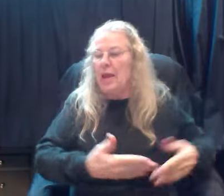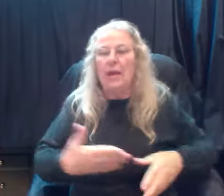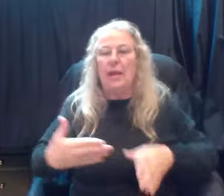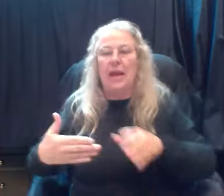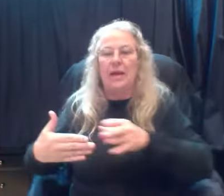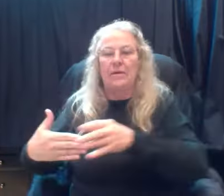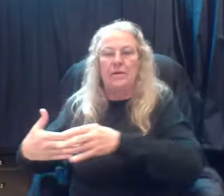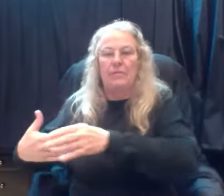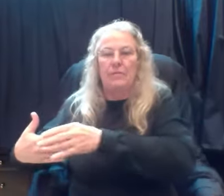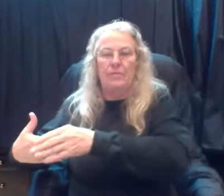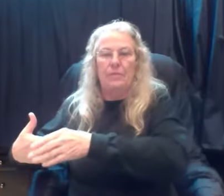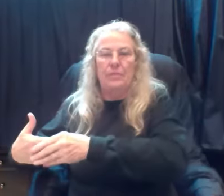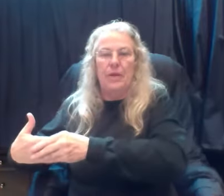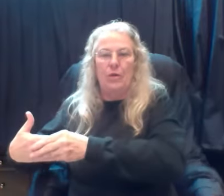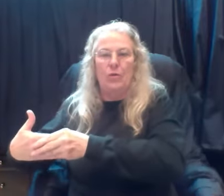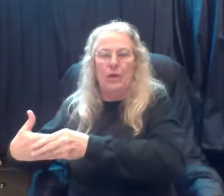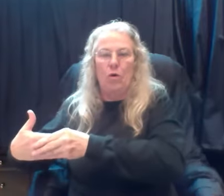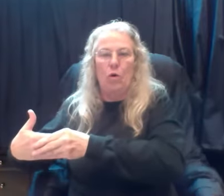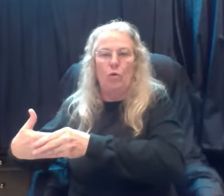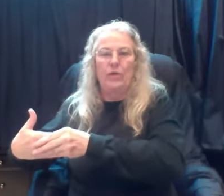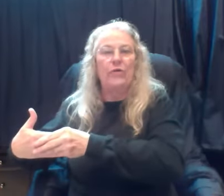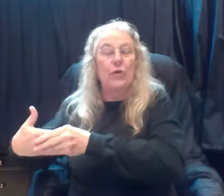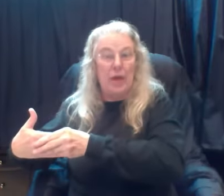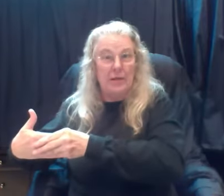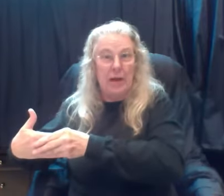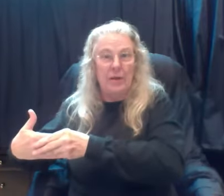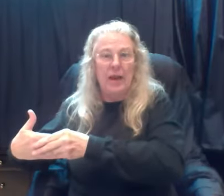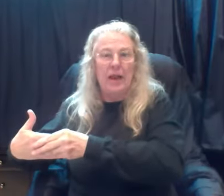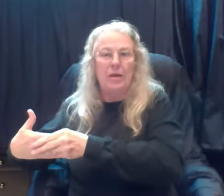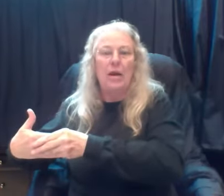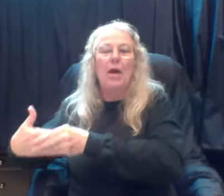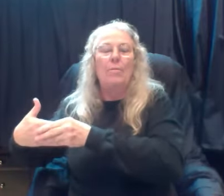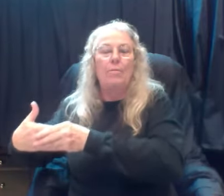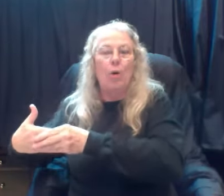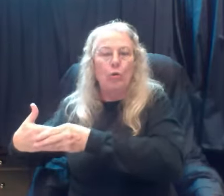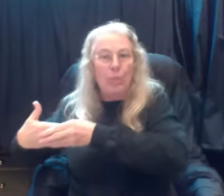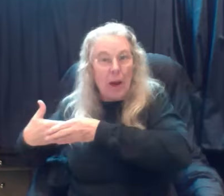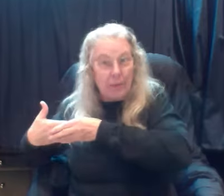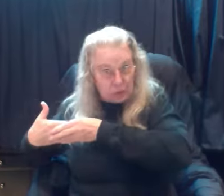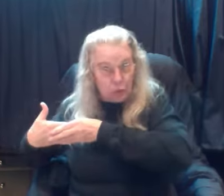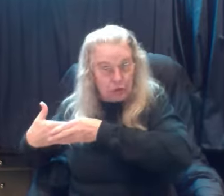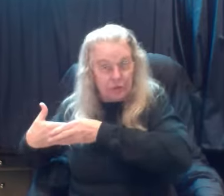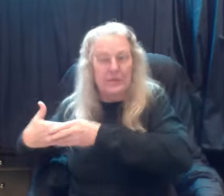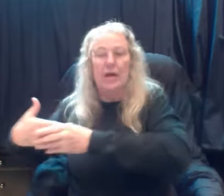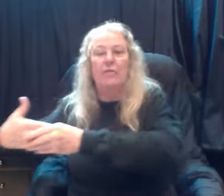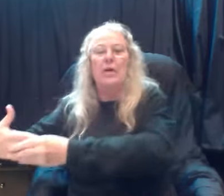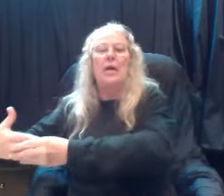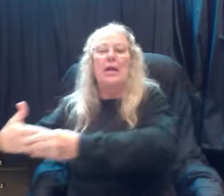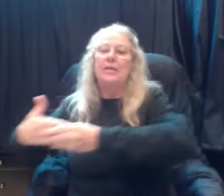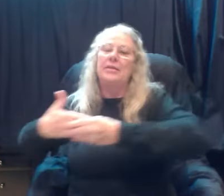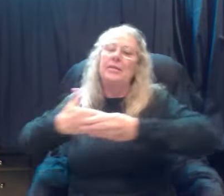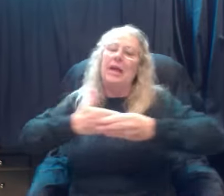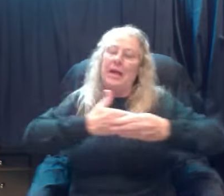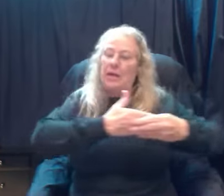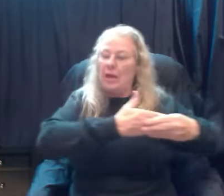Led. You get a hold of your non-dominant hand. Both palms toward yourself. Led. And you